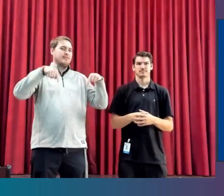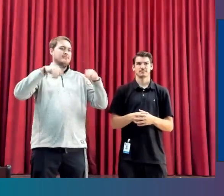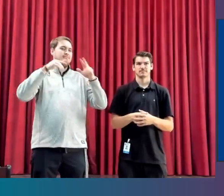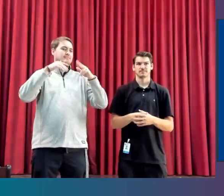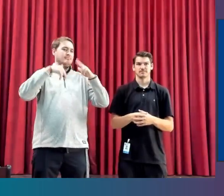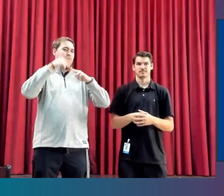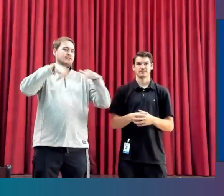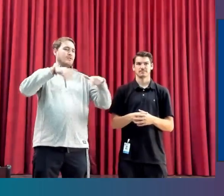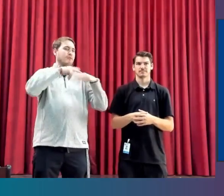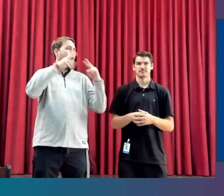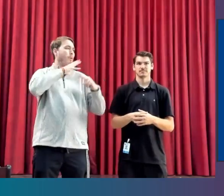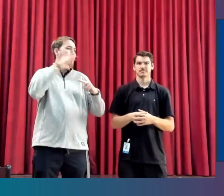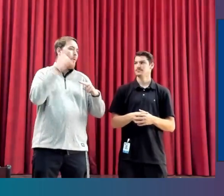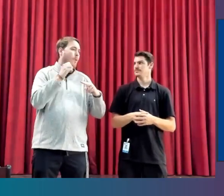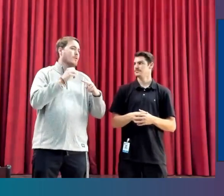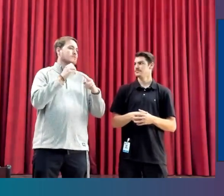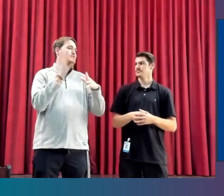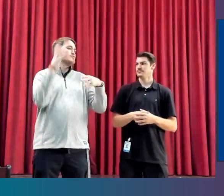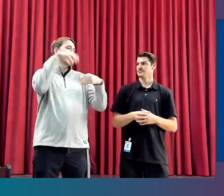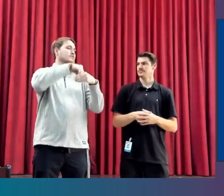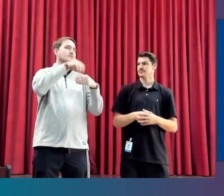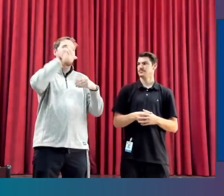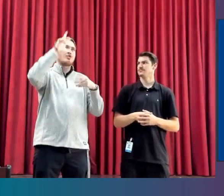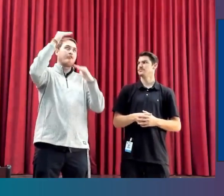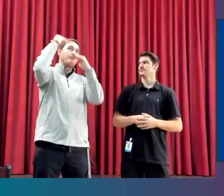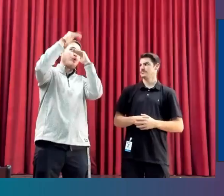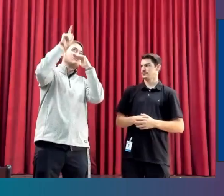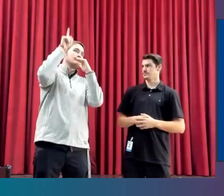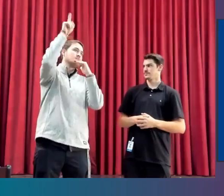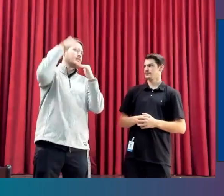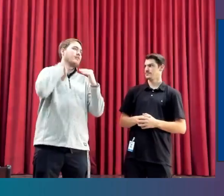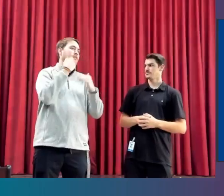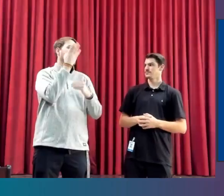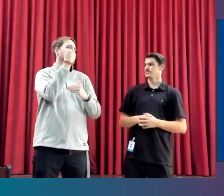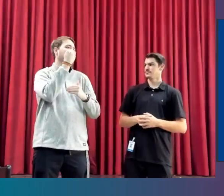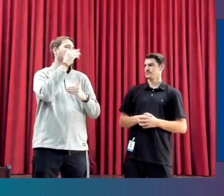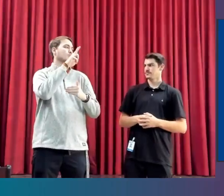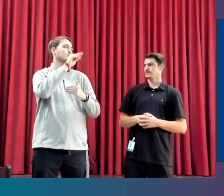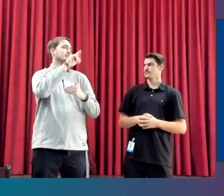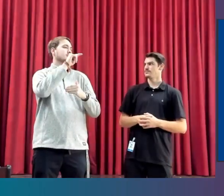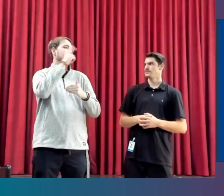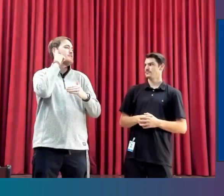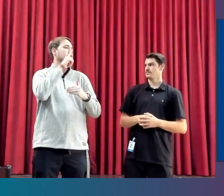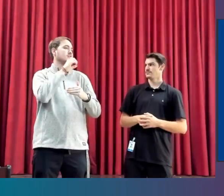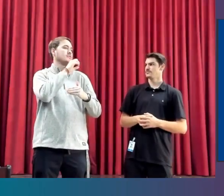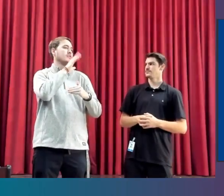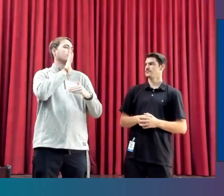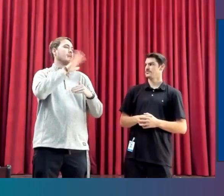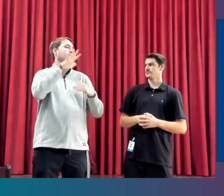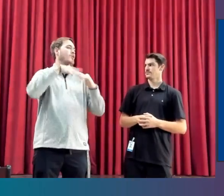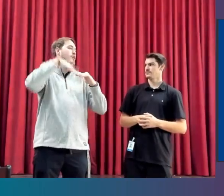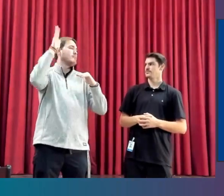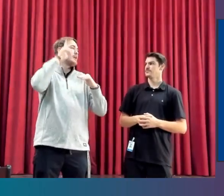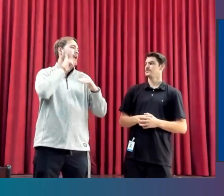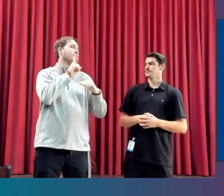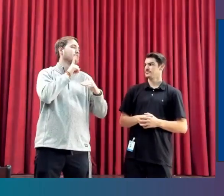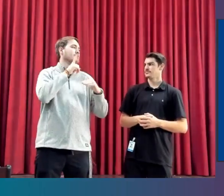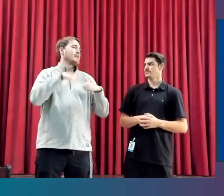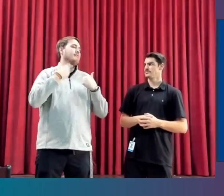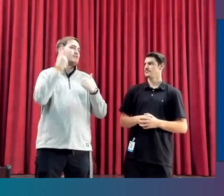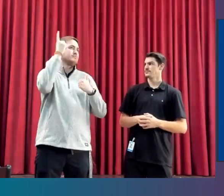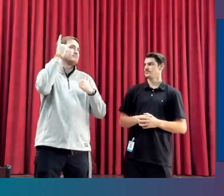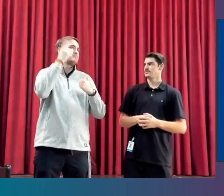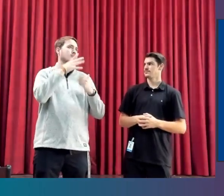us explain this? Yeah, so this building here is really, really old, but it does have 14 units above